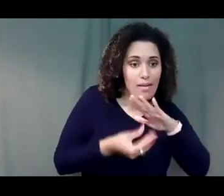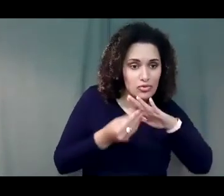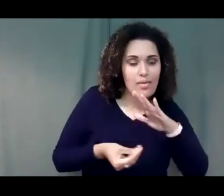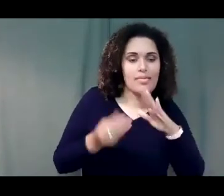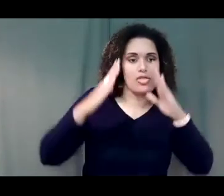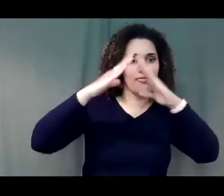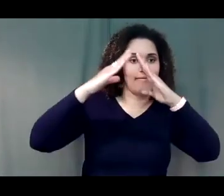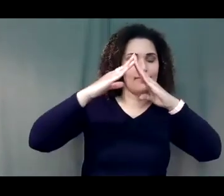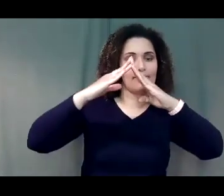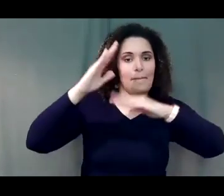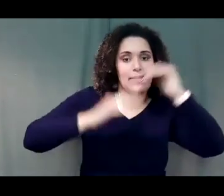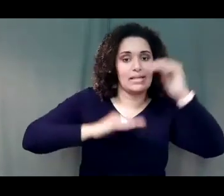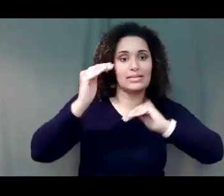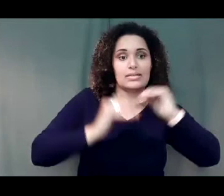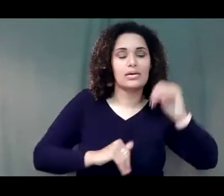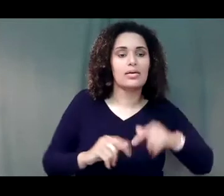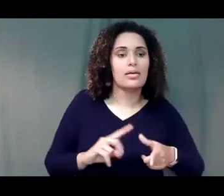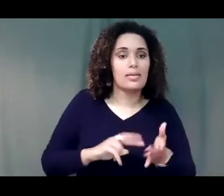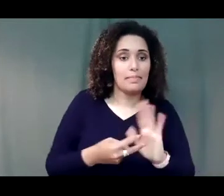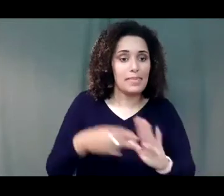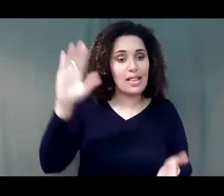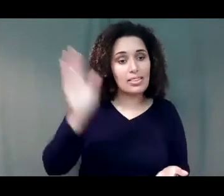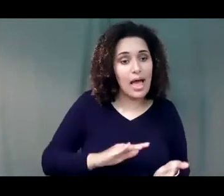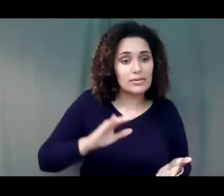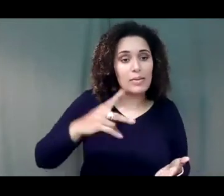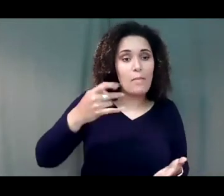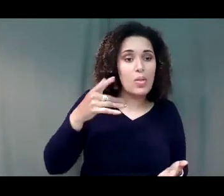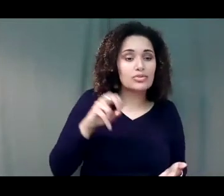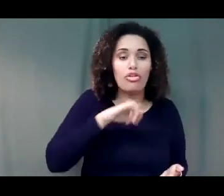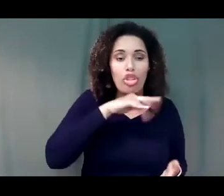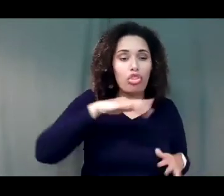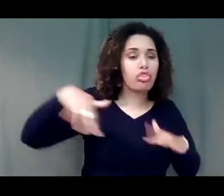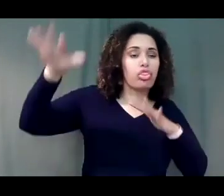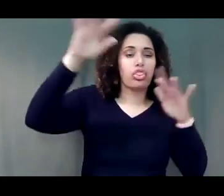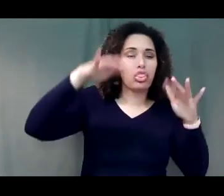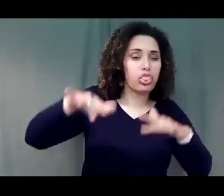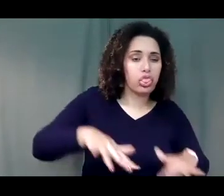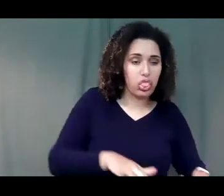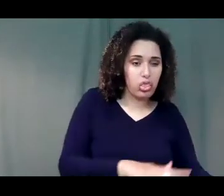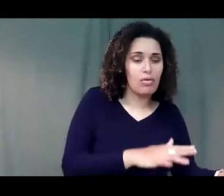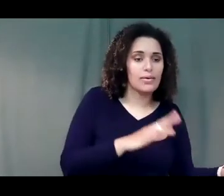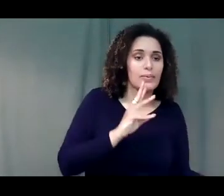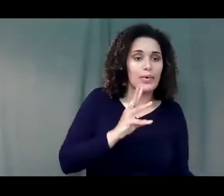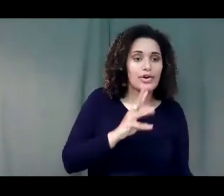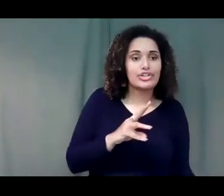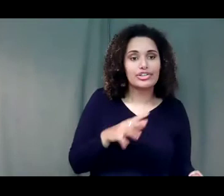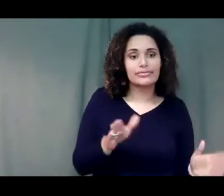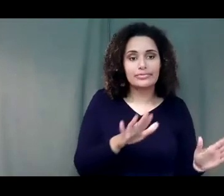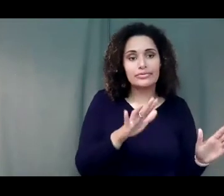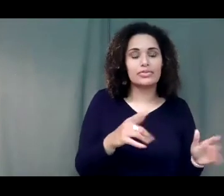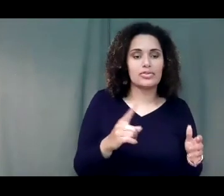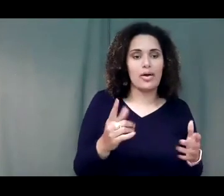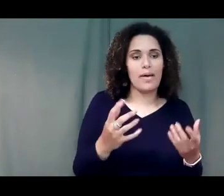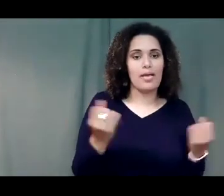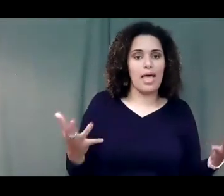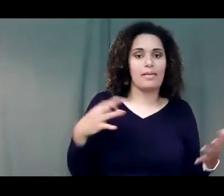building, then you have a lot less pollution that gets washed into the waterways and kind of adds a lot of benefits.